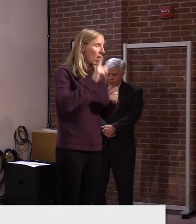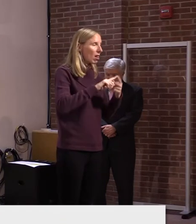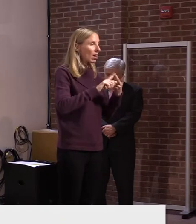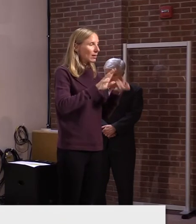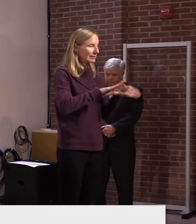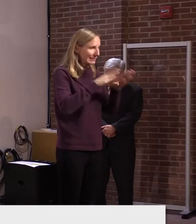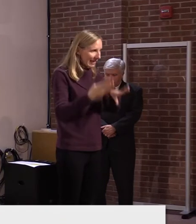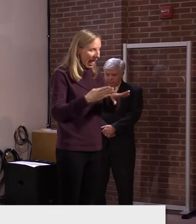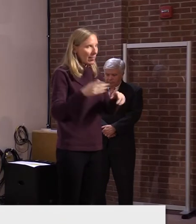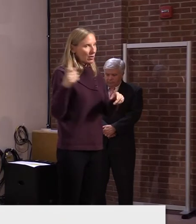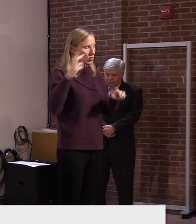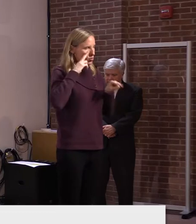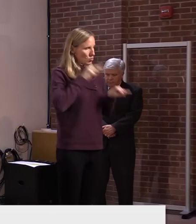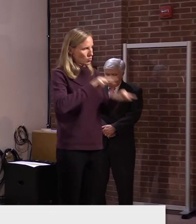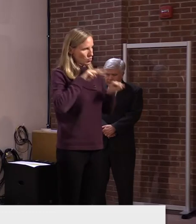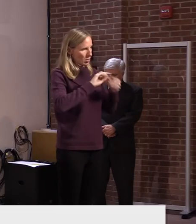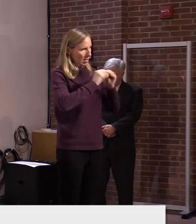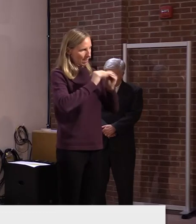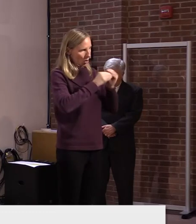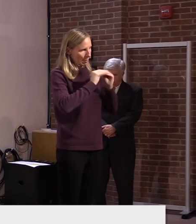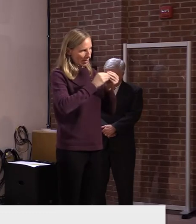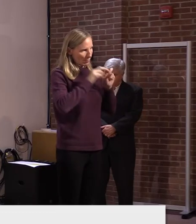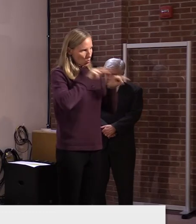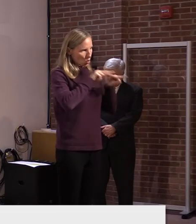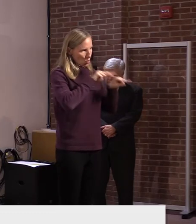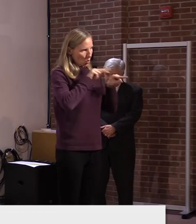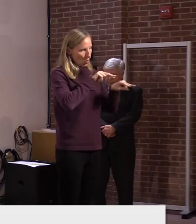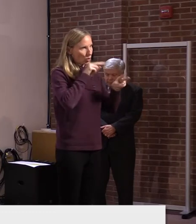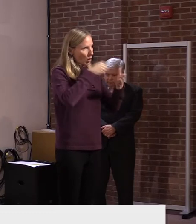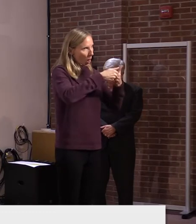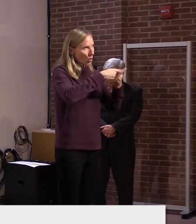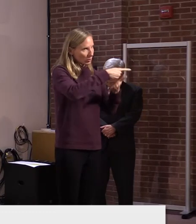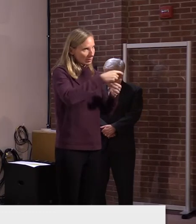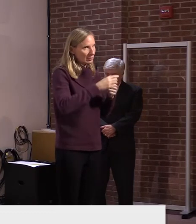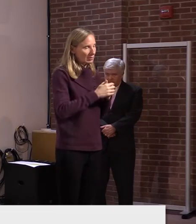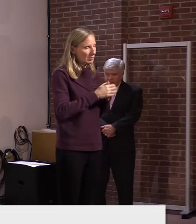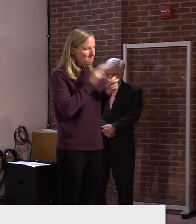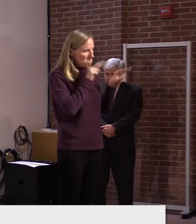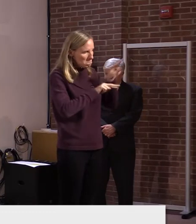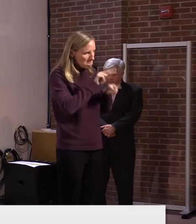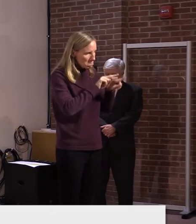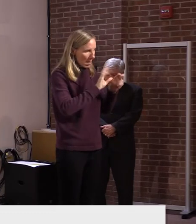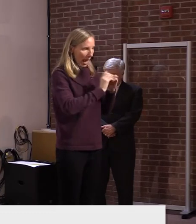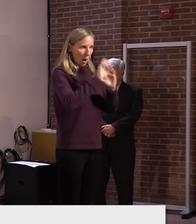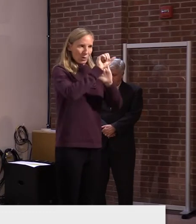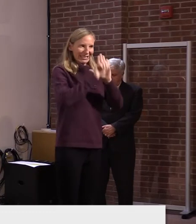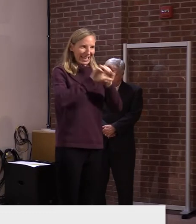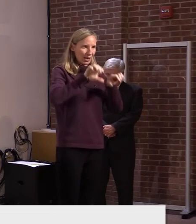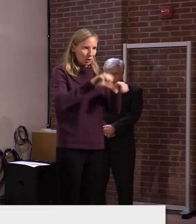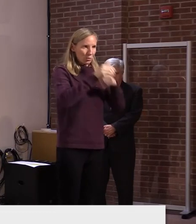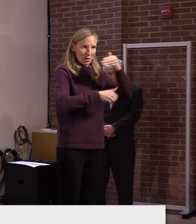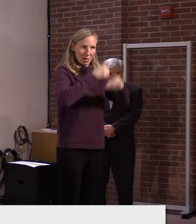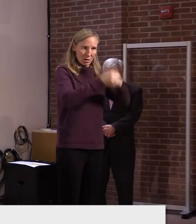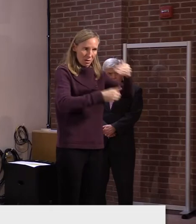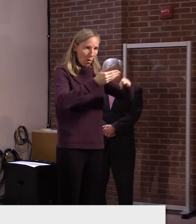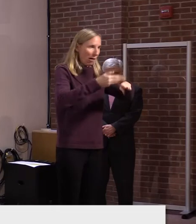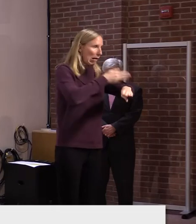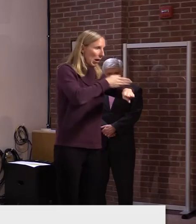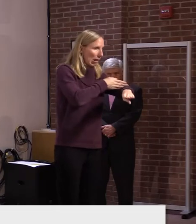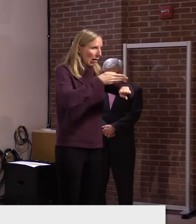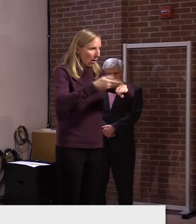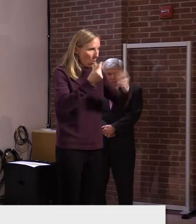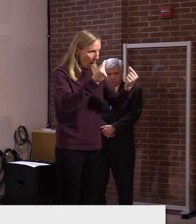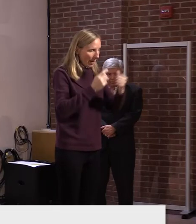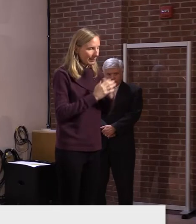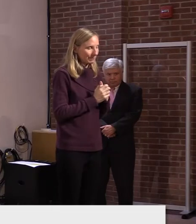metrics you pay special attention to as you monitor how the state is faring with the pandemic. And